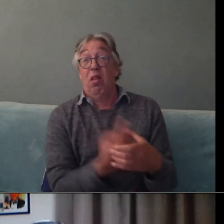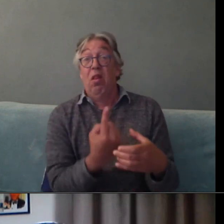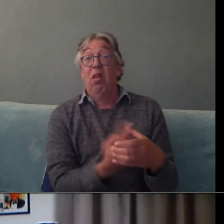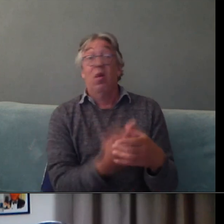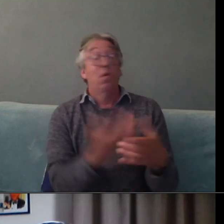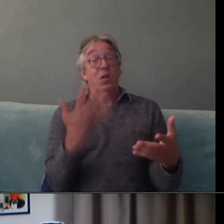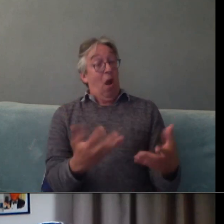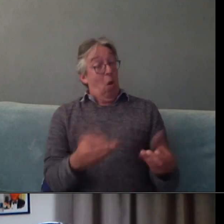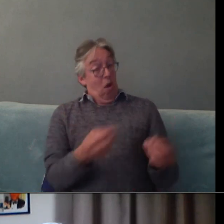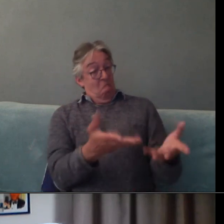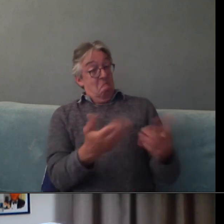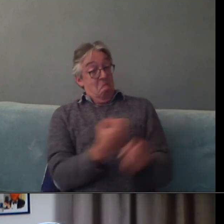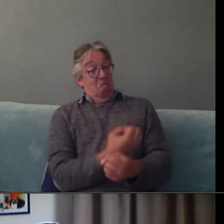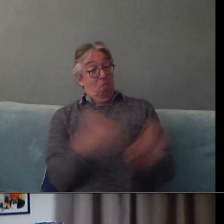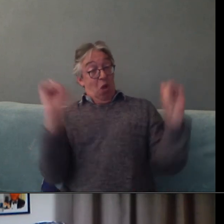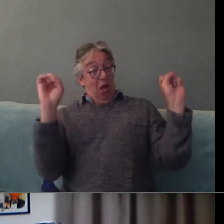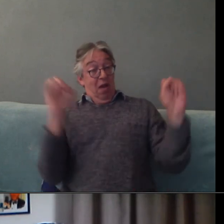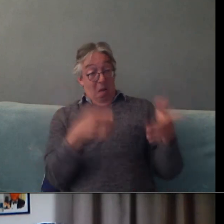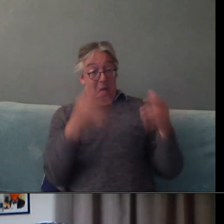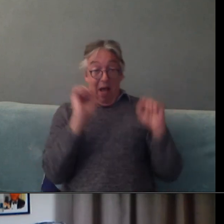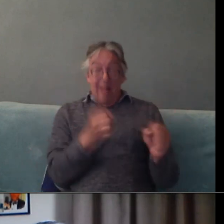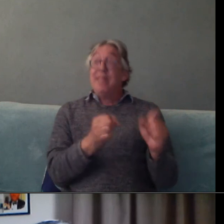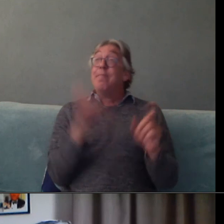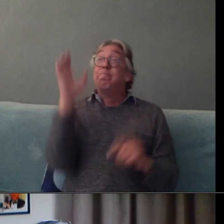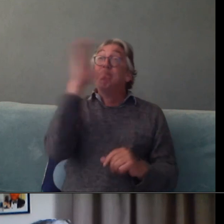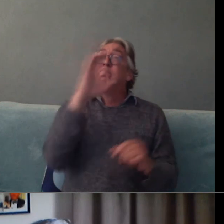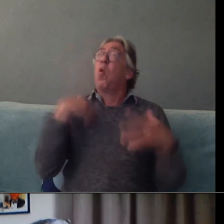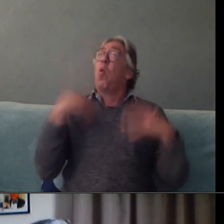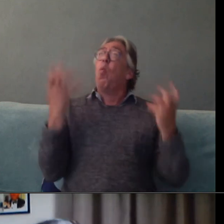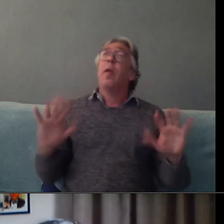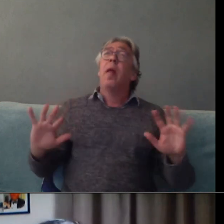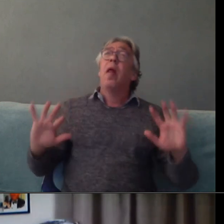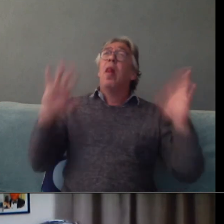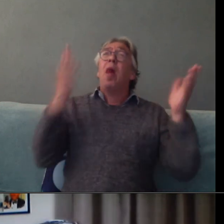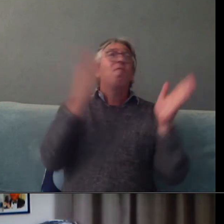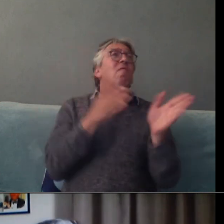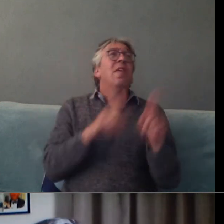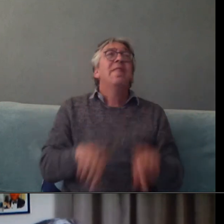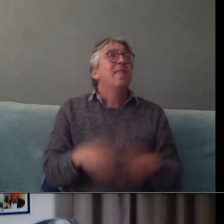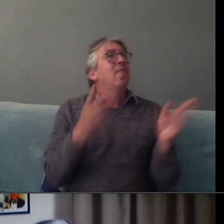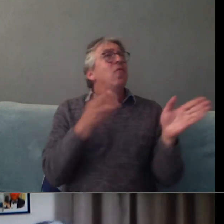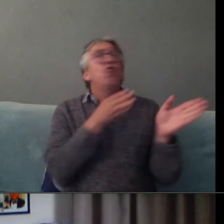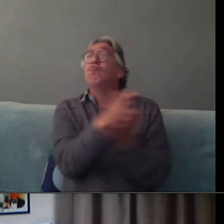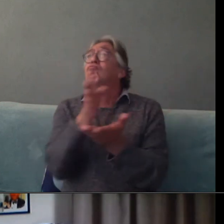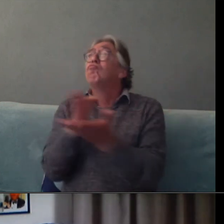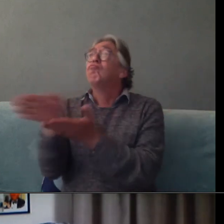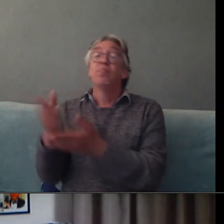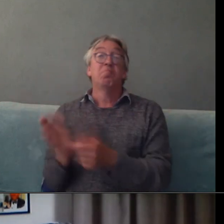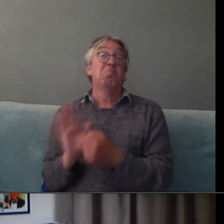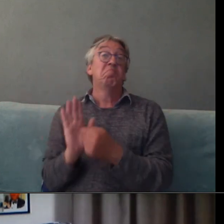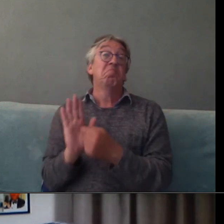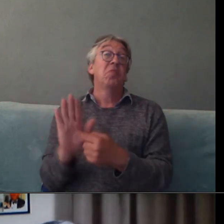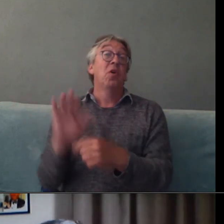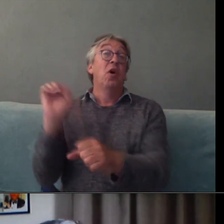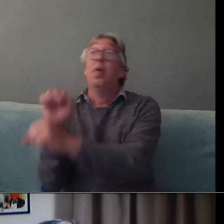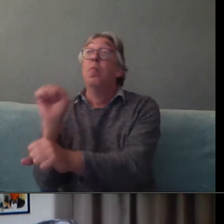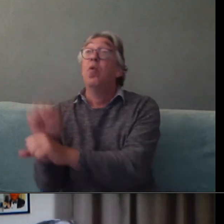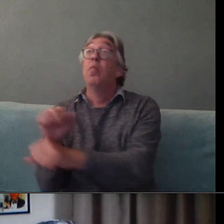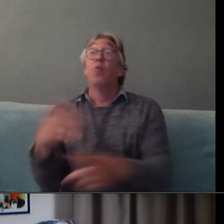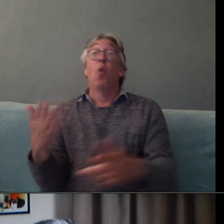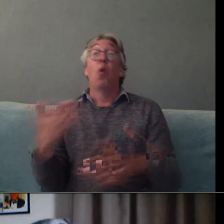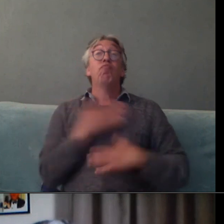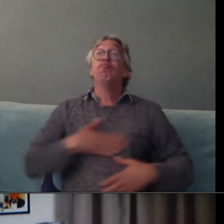to explore other areas of their lives which are important, such as employment or leisure,